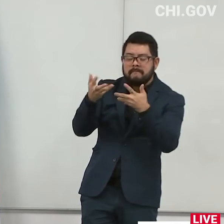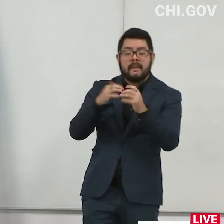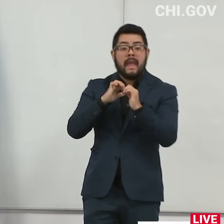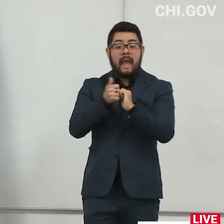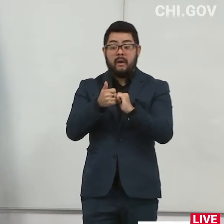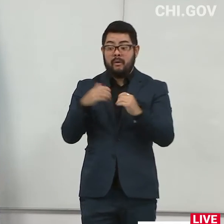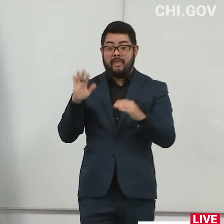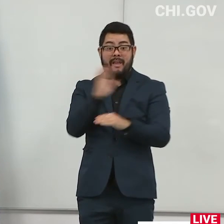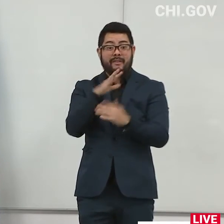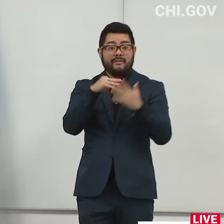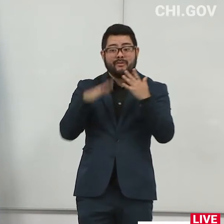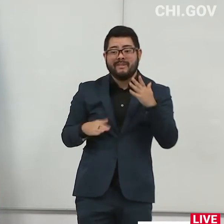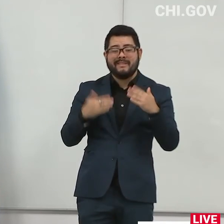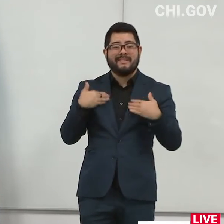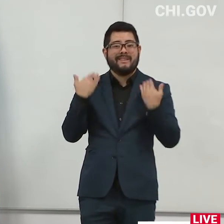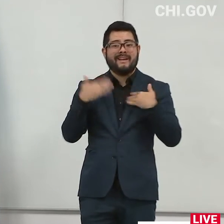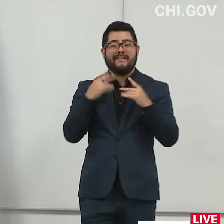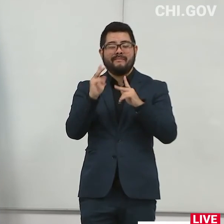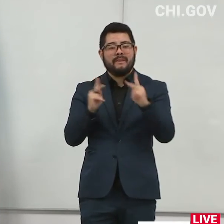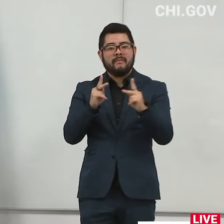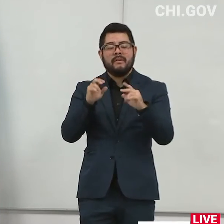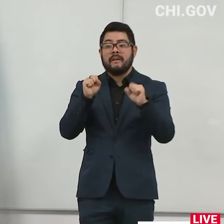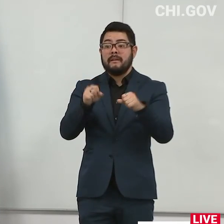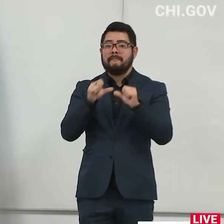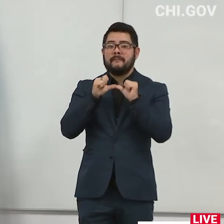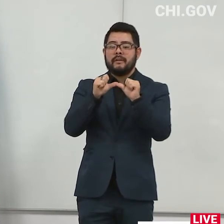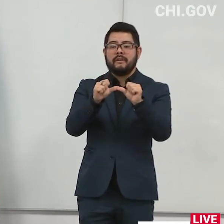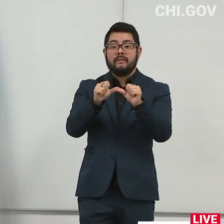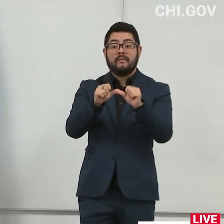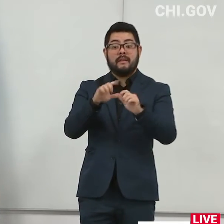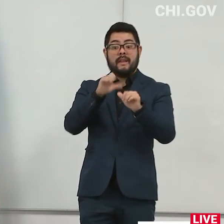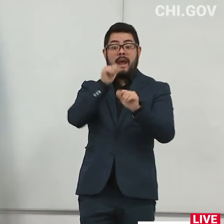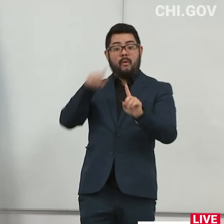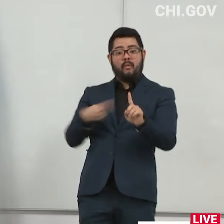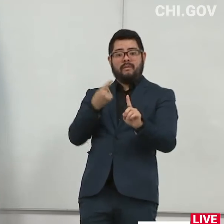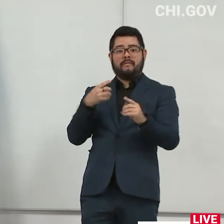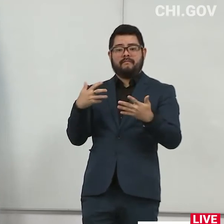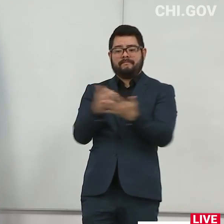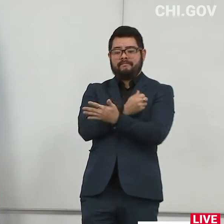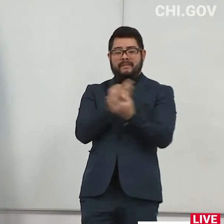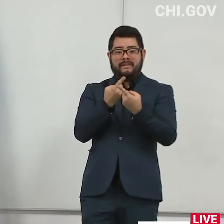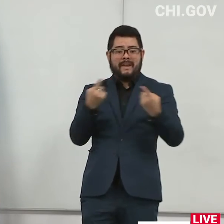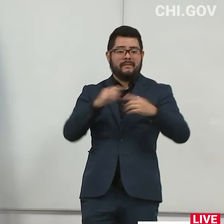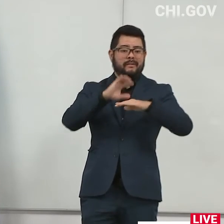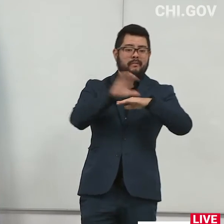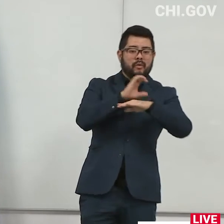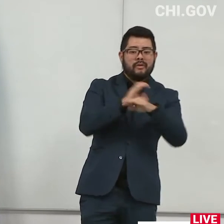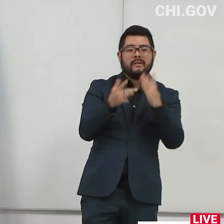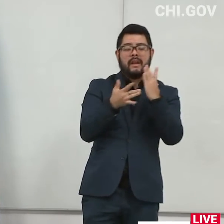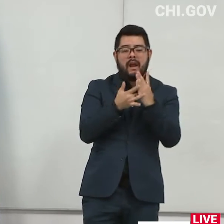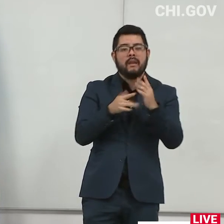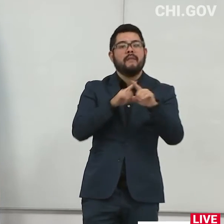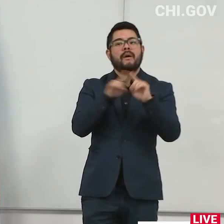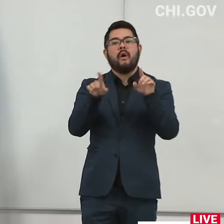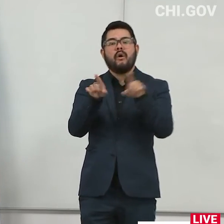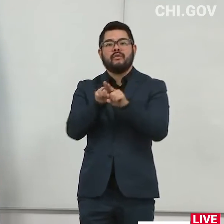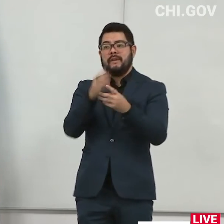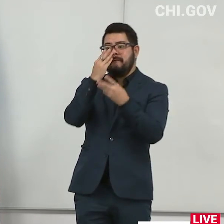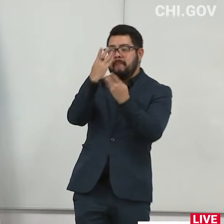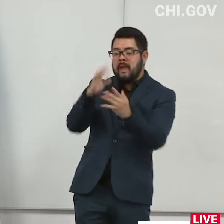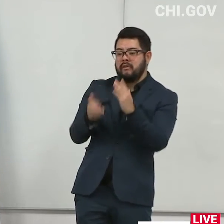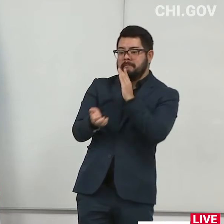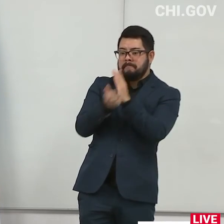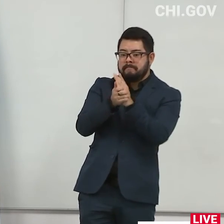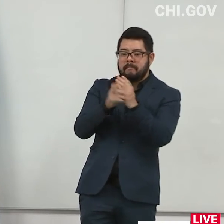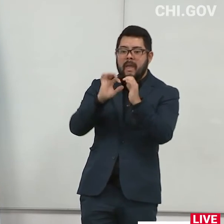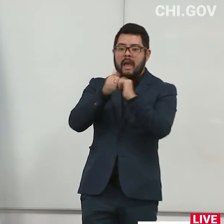the young people in those schools were getting not only devices, but getting the information and packets that they needed to be able to start